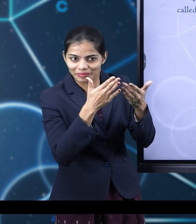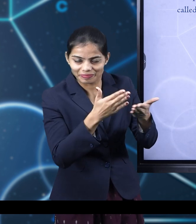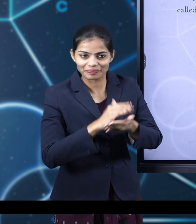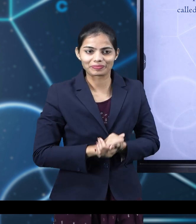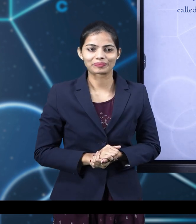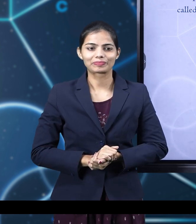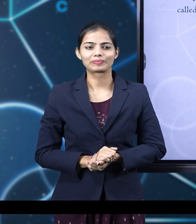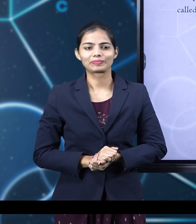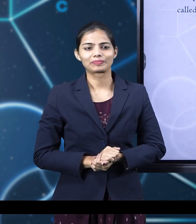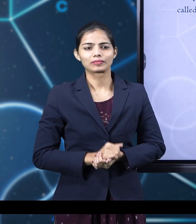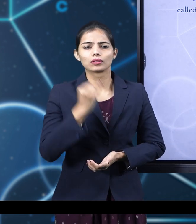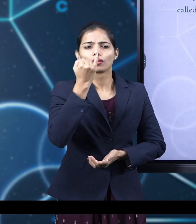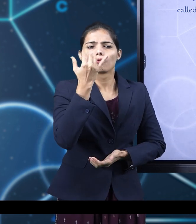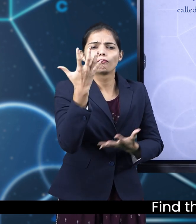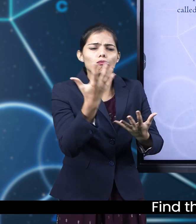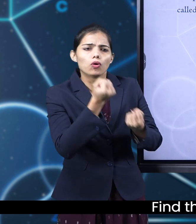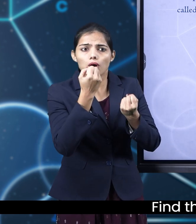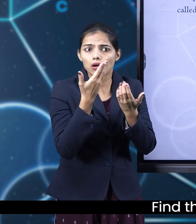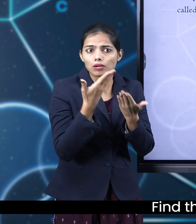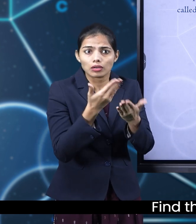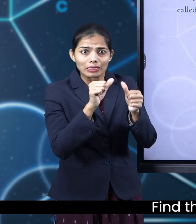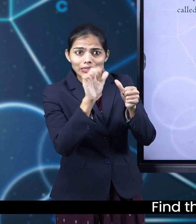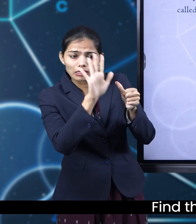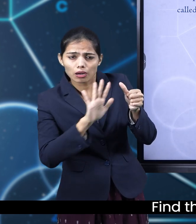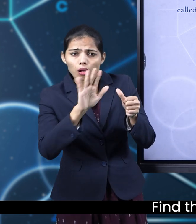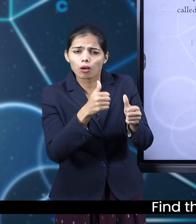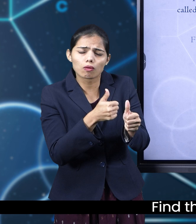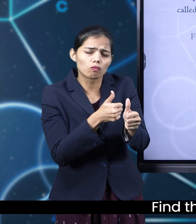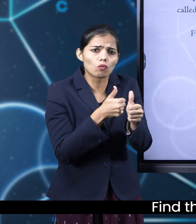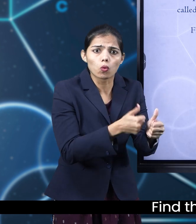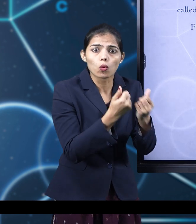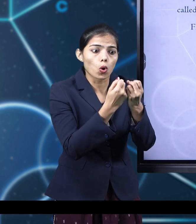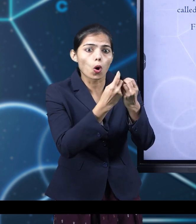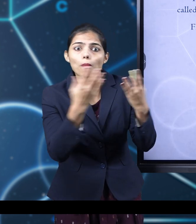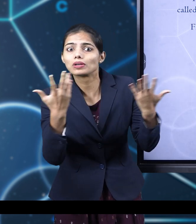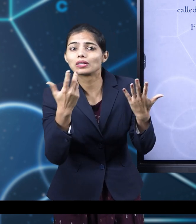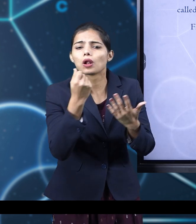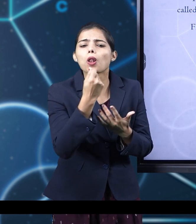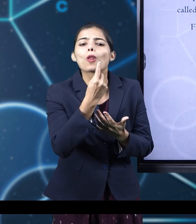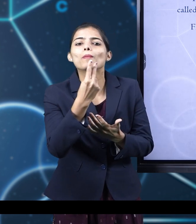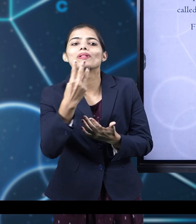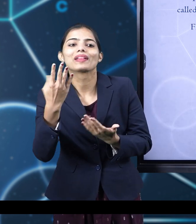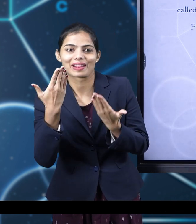its area. Find the areas of the following figures by counting the squares.